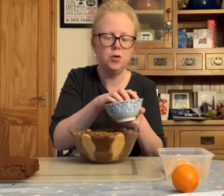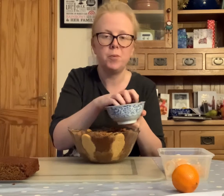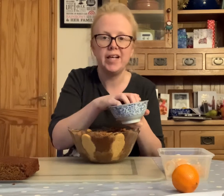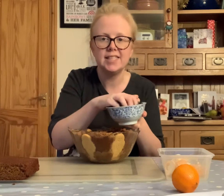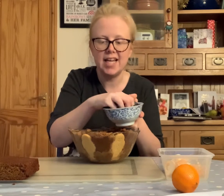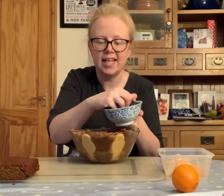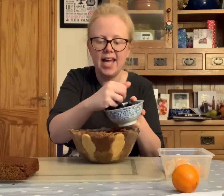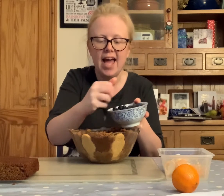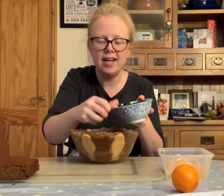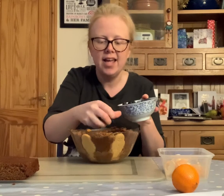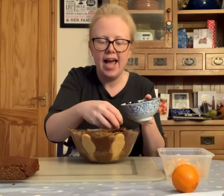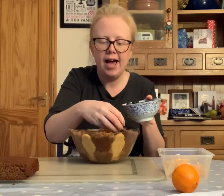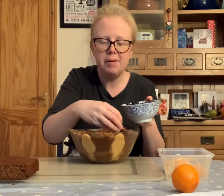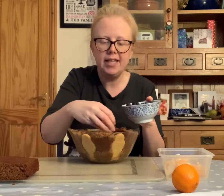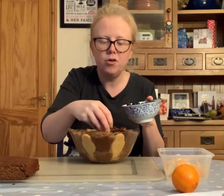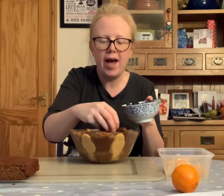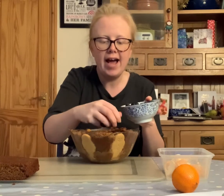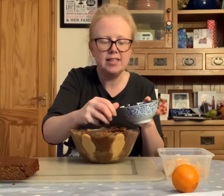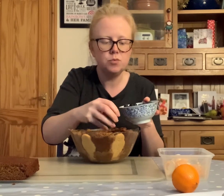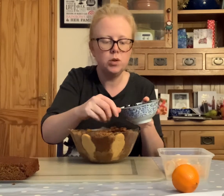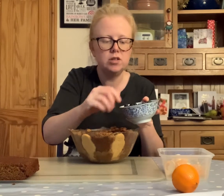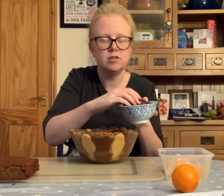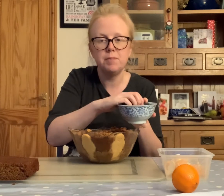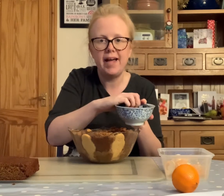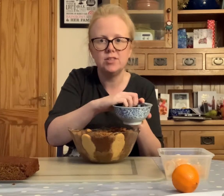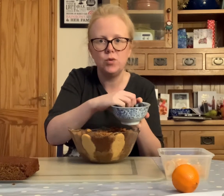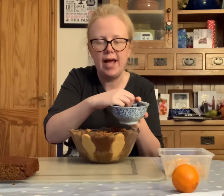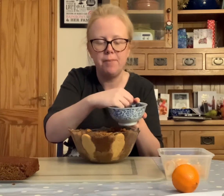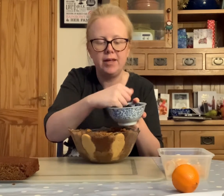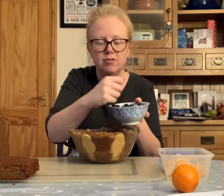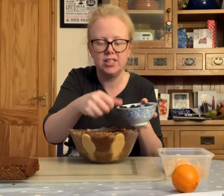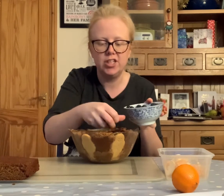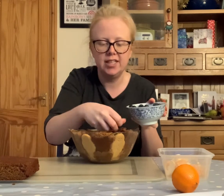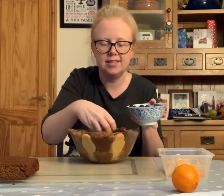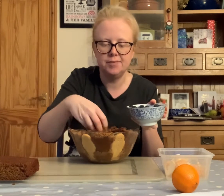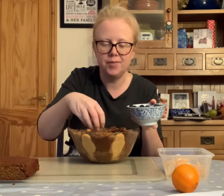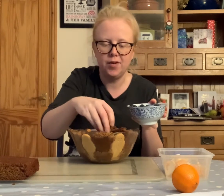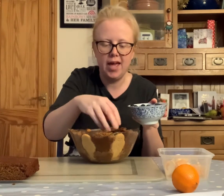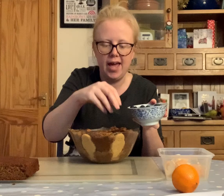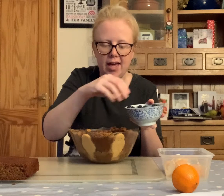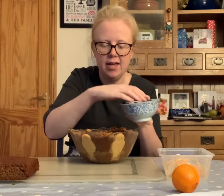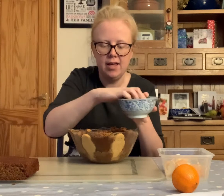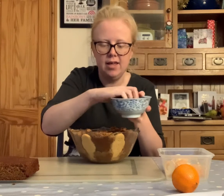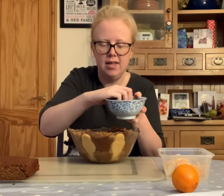blueberries. And again, how many you add will depend on how big your dish is, okay?